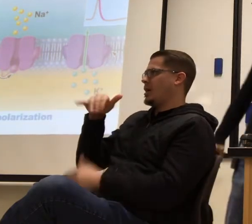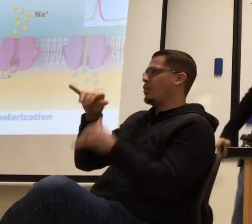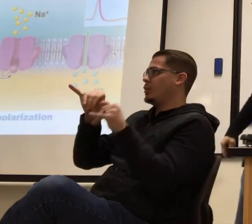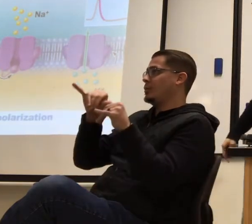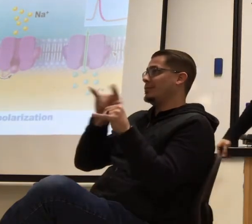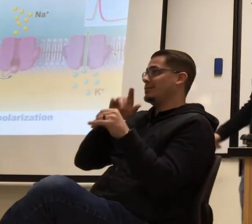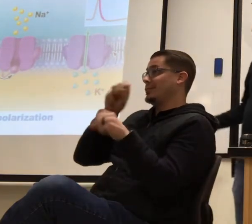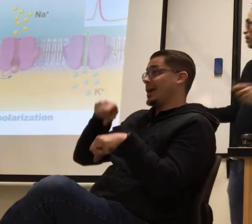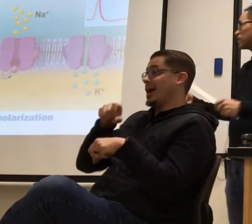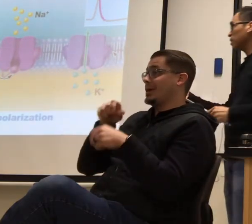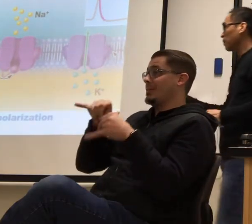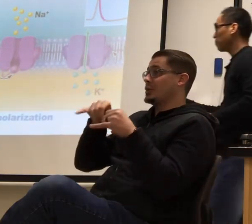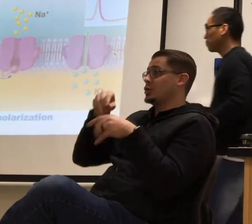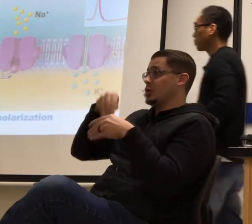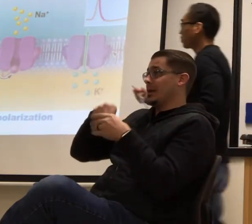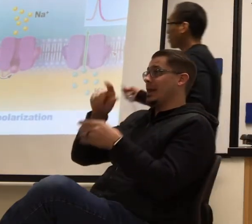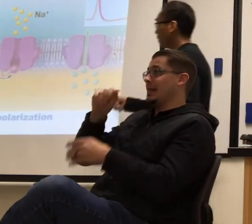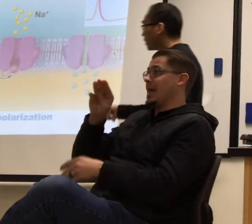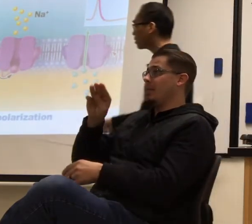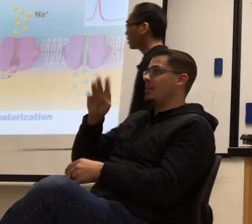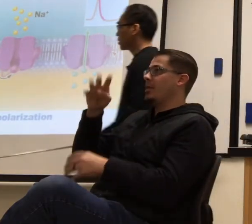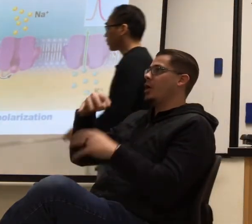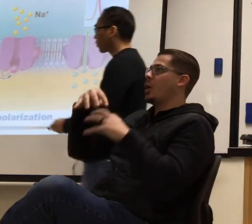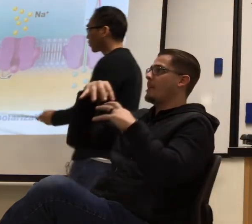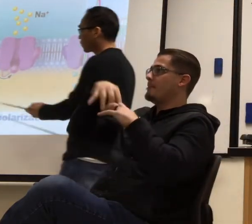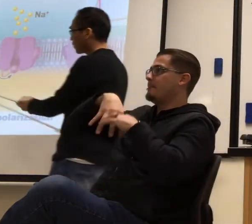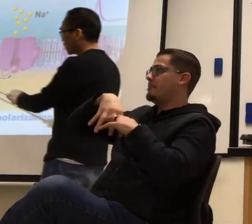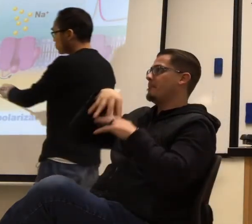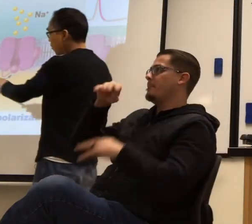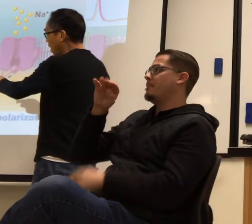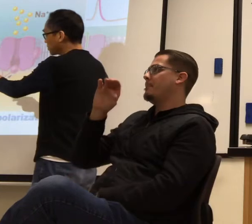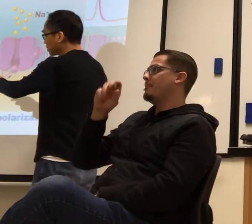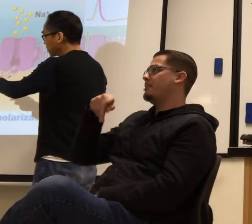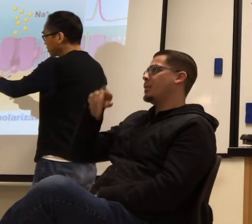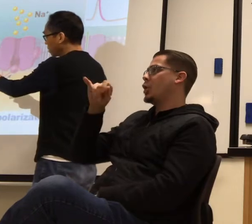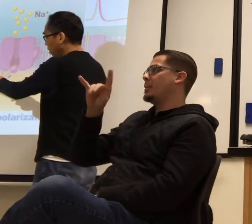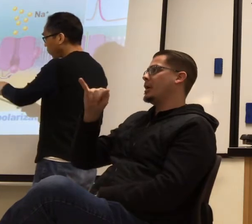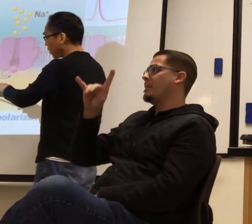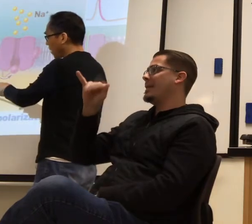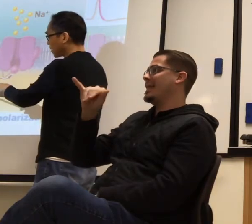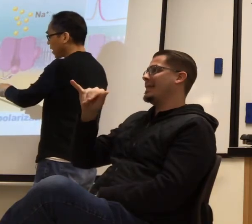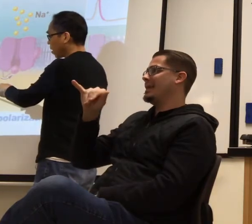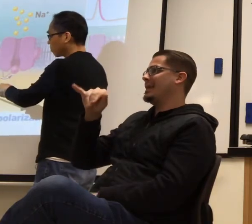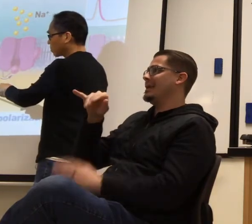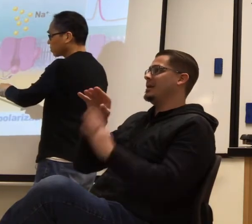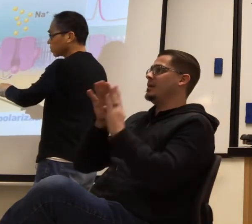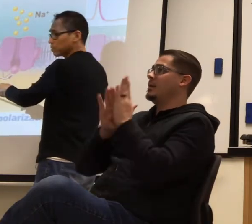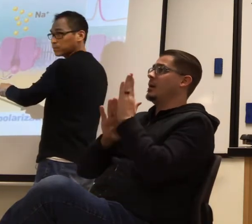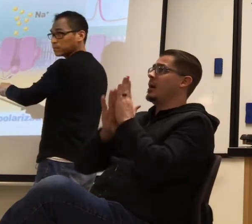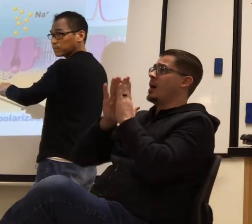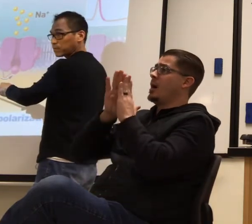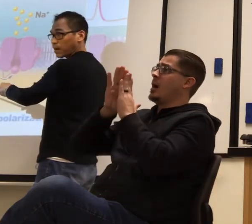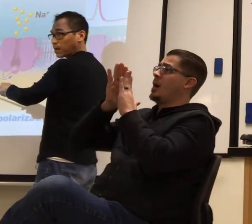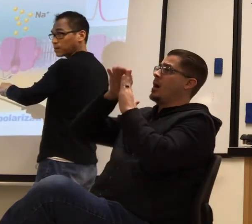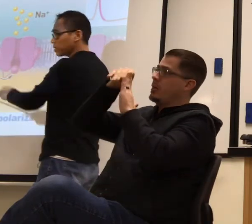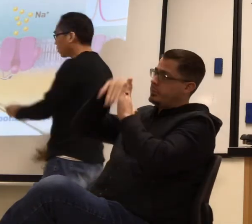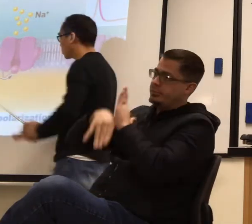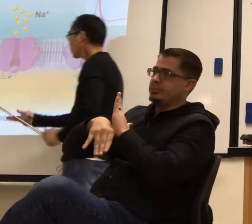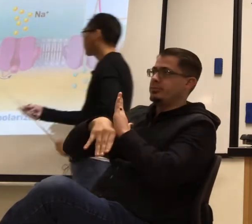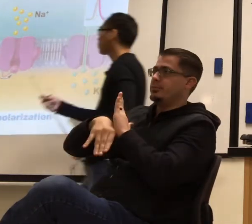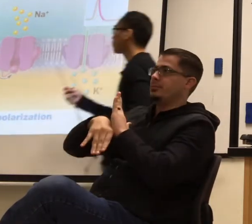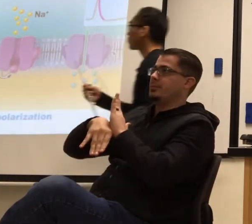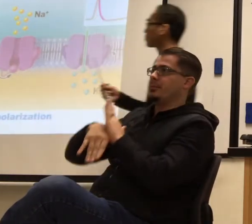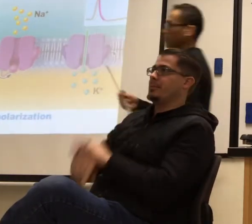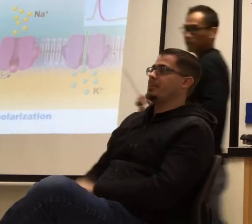the lab, is the permeability curve. It drops all the way back down. Okay,